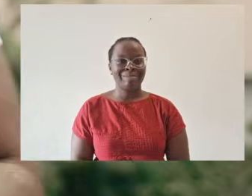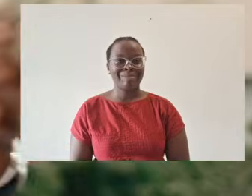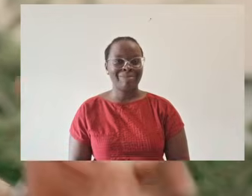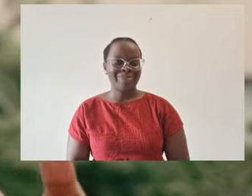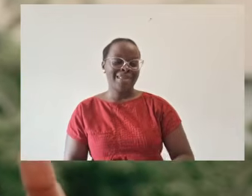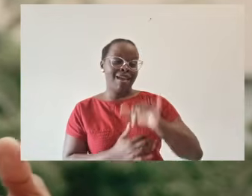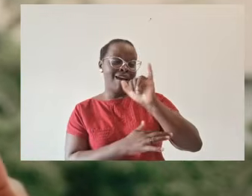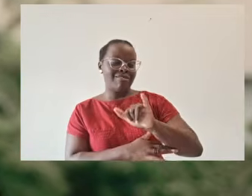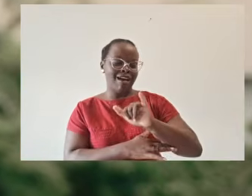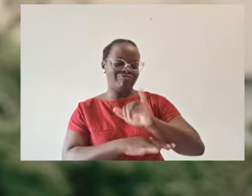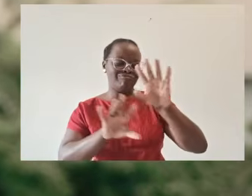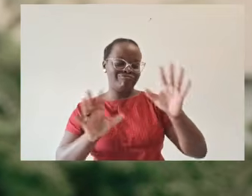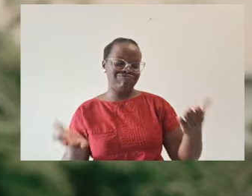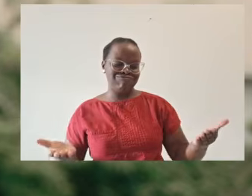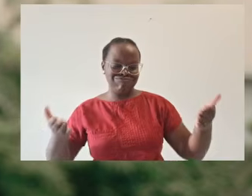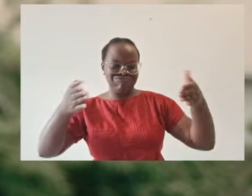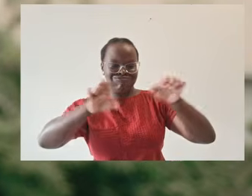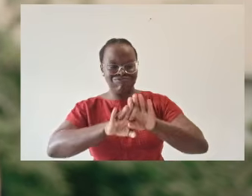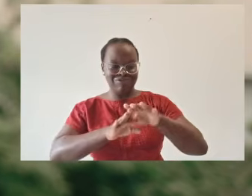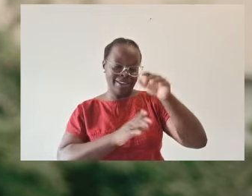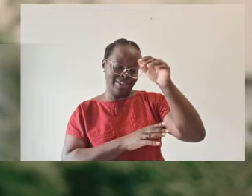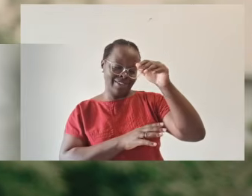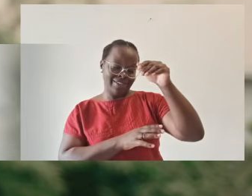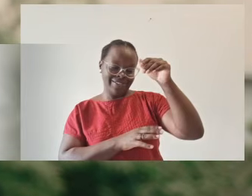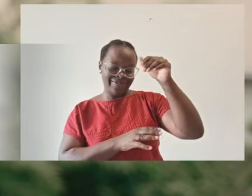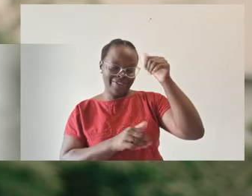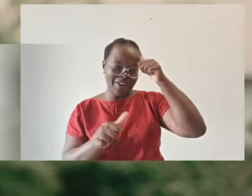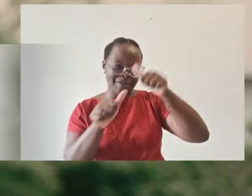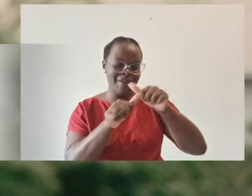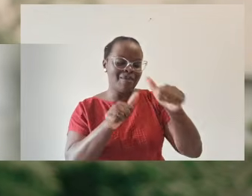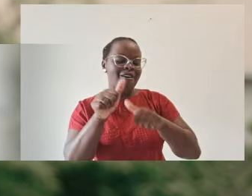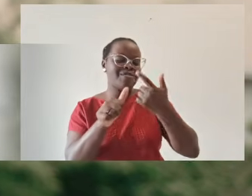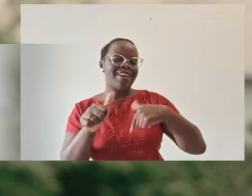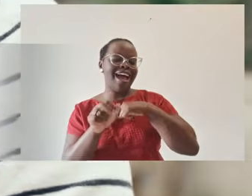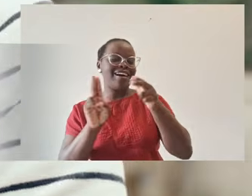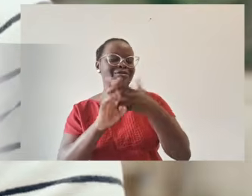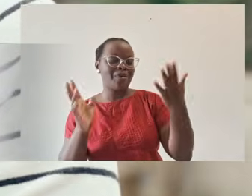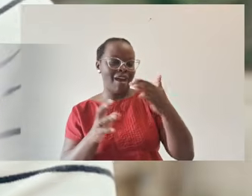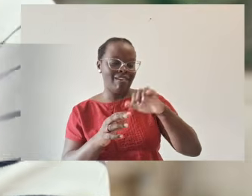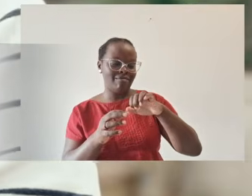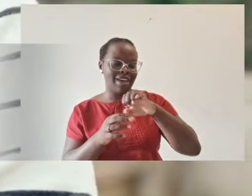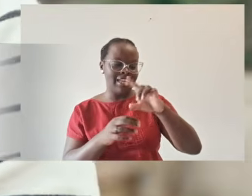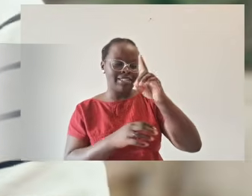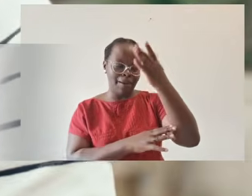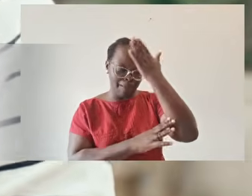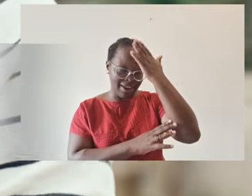That's it for this edition of EdTech Mondays Kenya. Remember to follow us on social media using the hashtag EdTech Mondays Kenya to share your